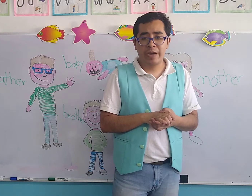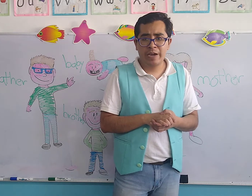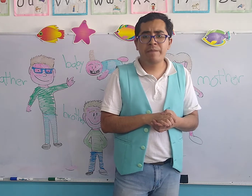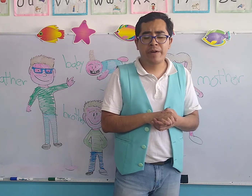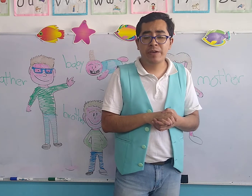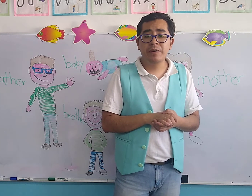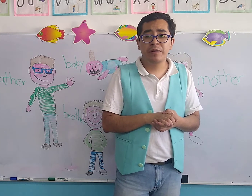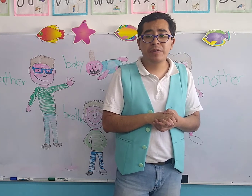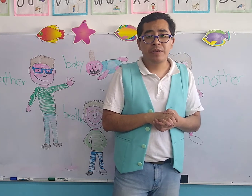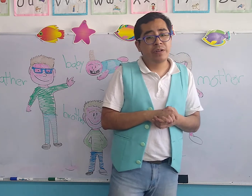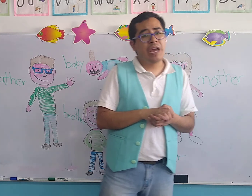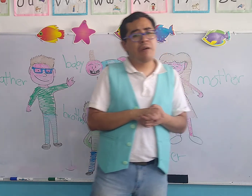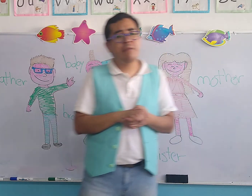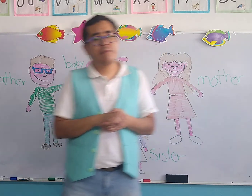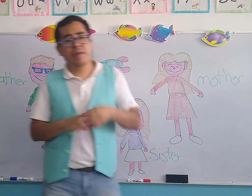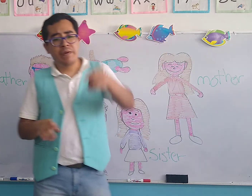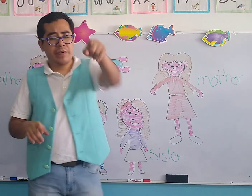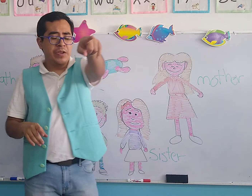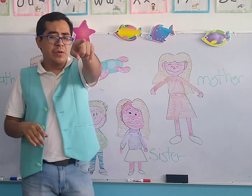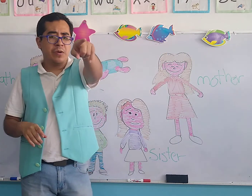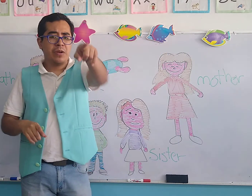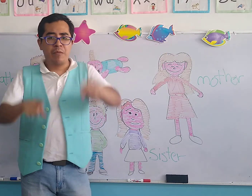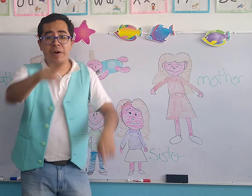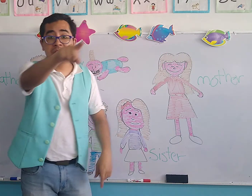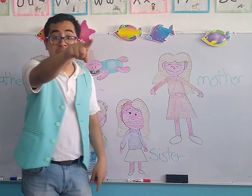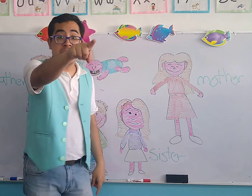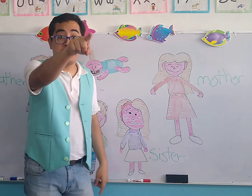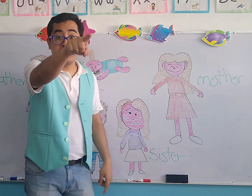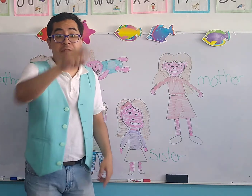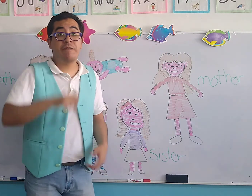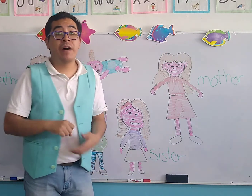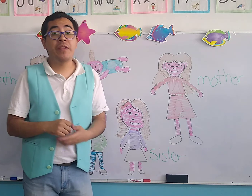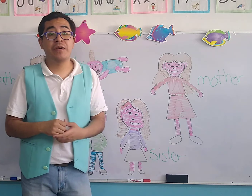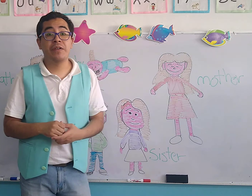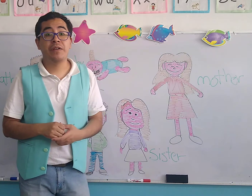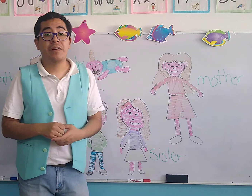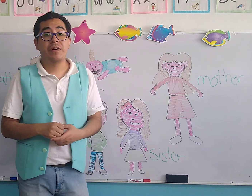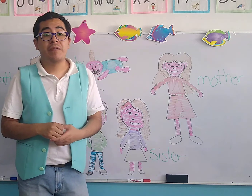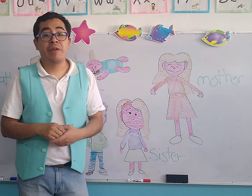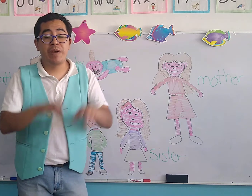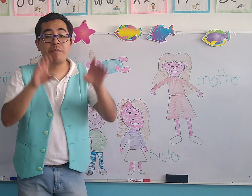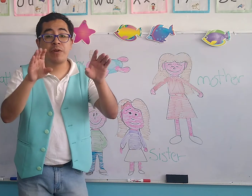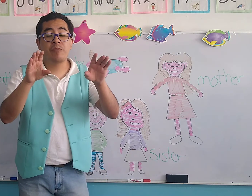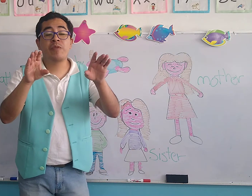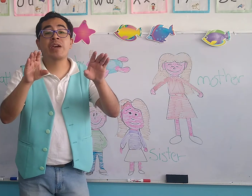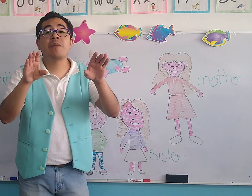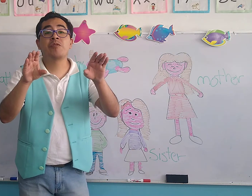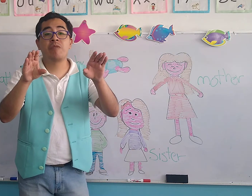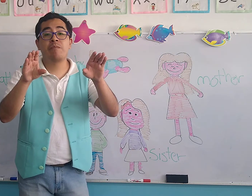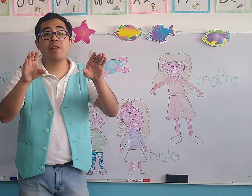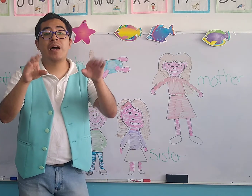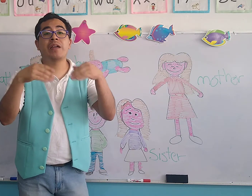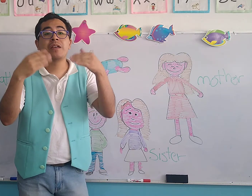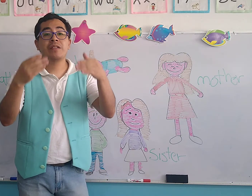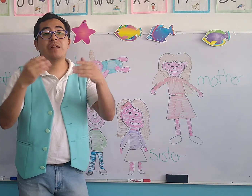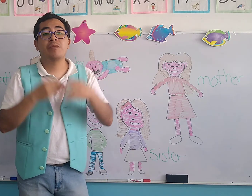Okay, very good. Now, what about you? What's the name of your father? Remember, we have to reply, tenemos